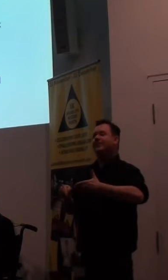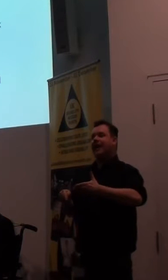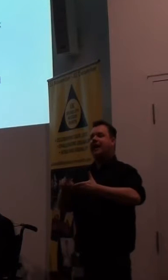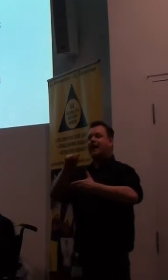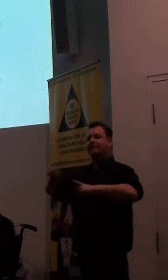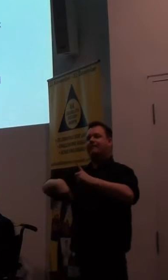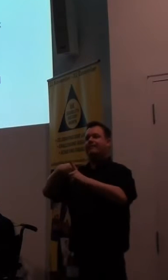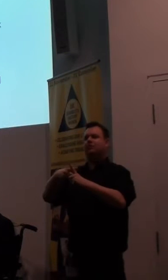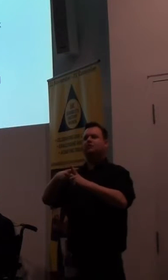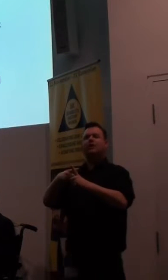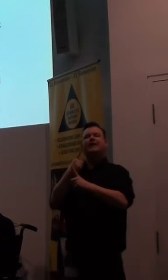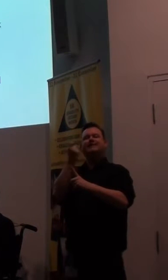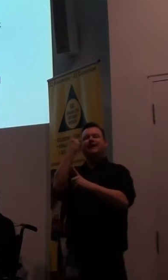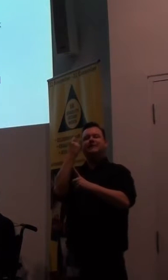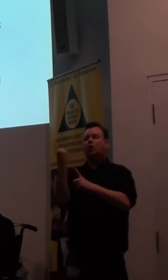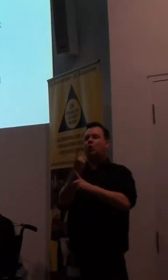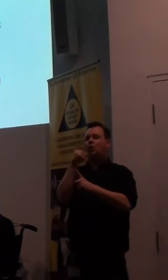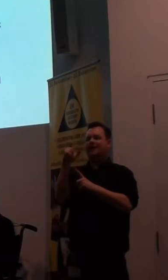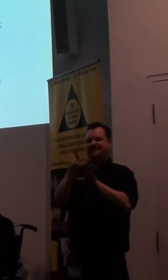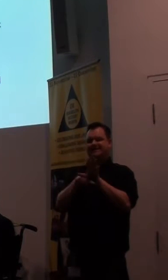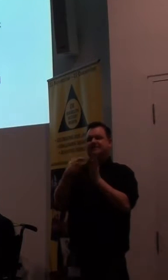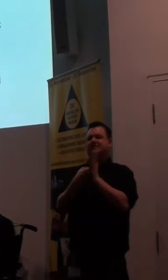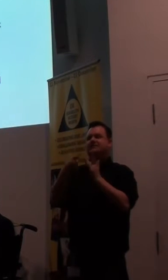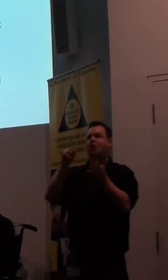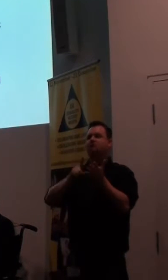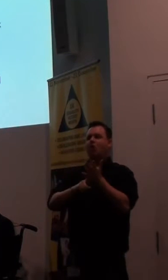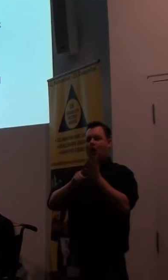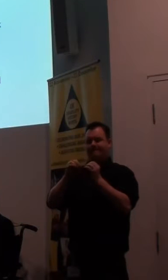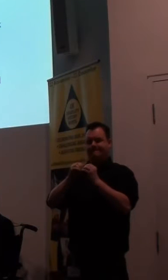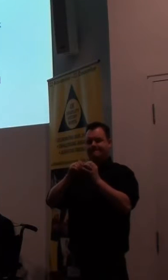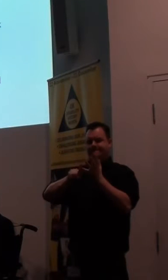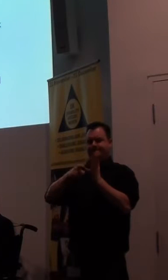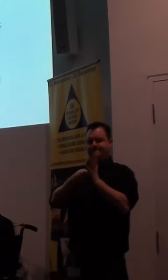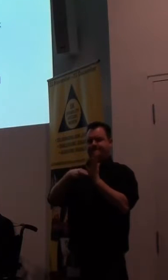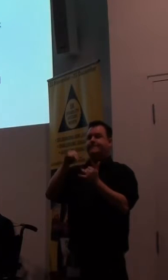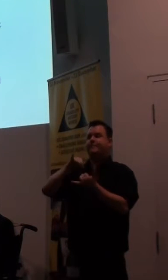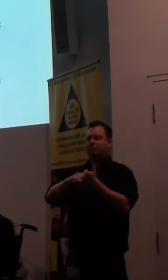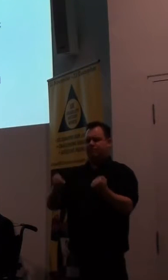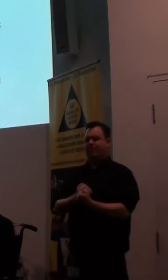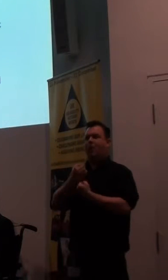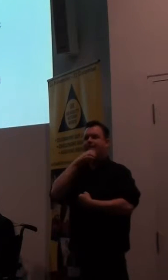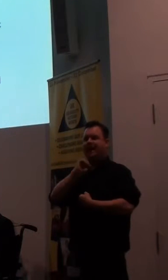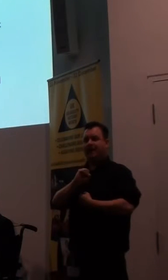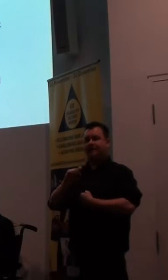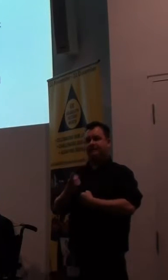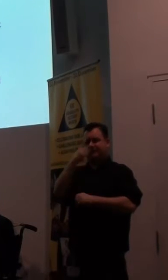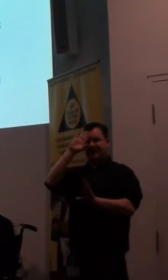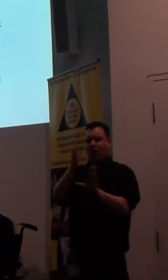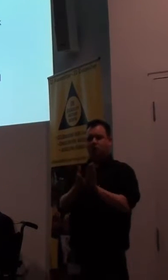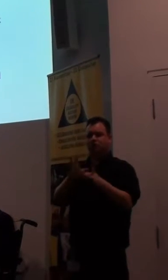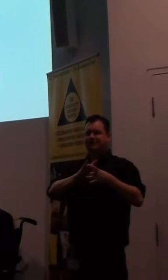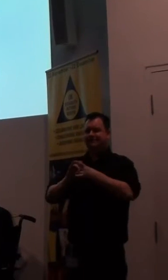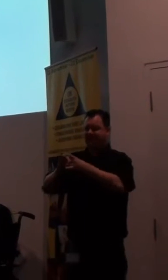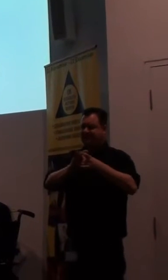a man called Cyril Burnt, who was actually an extremely powerful man, first chair of the British Psychological Society.